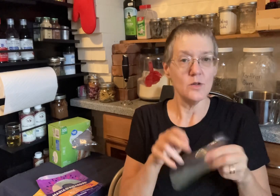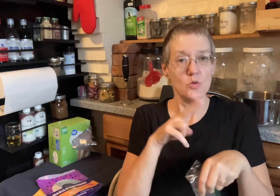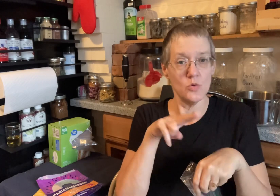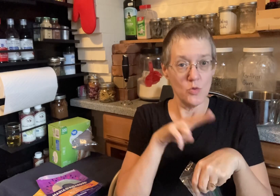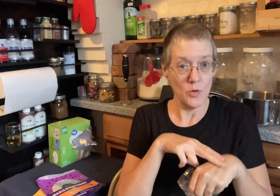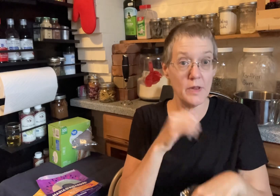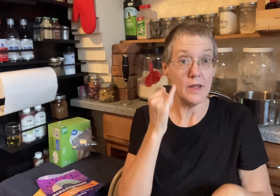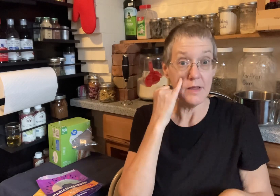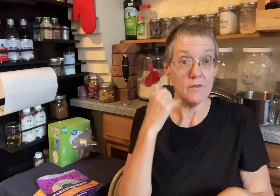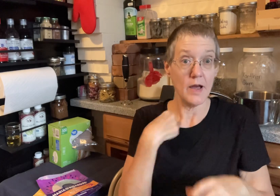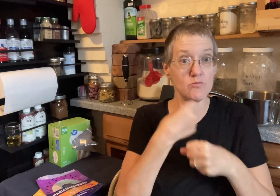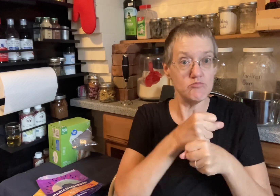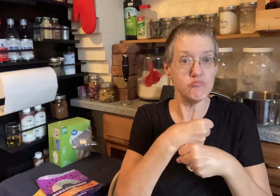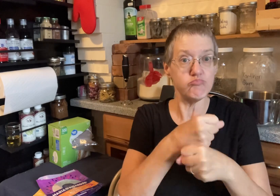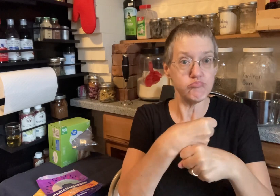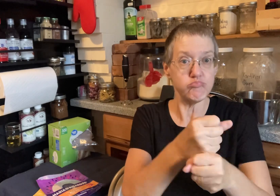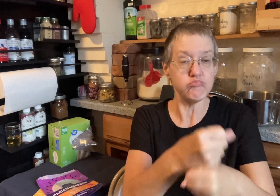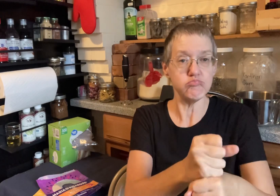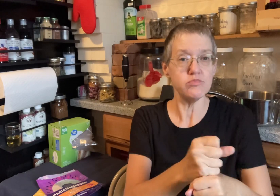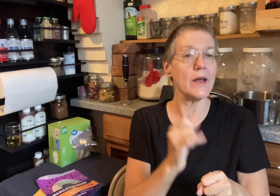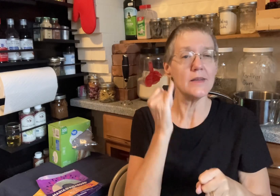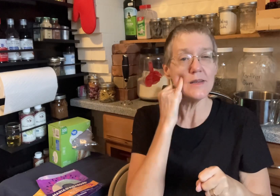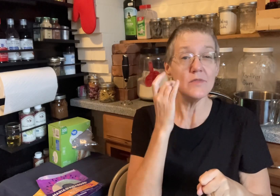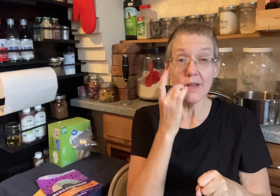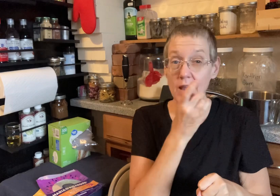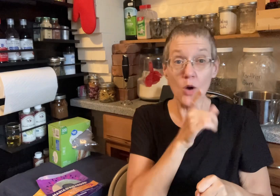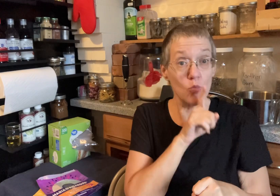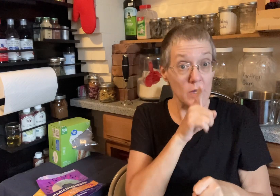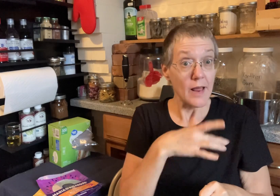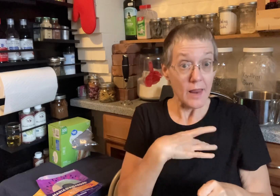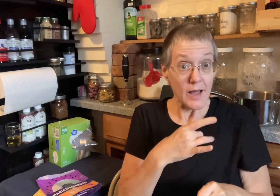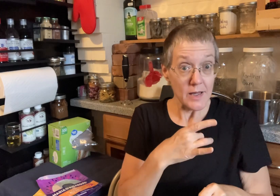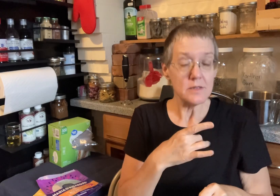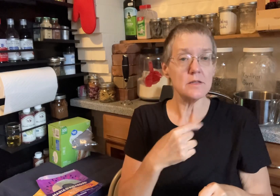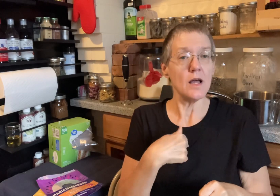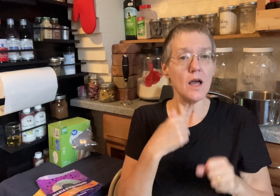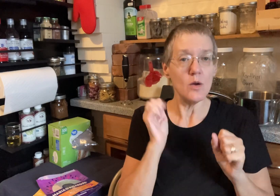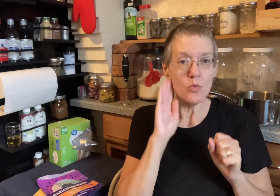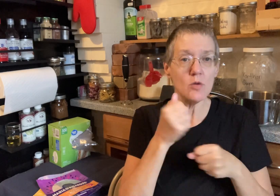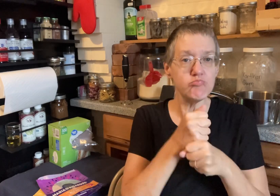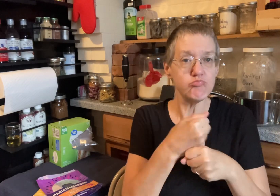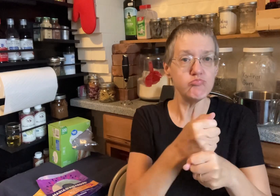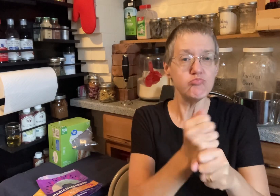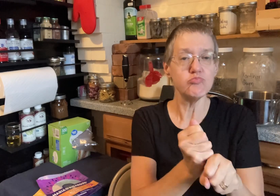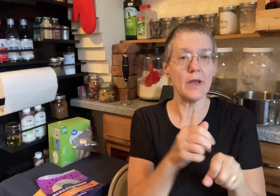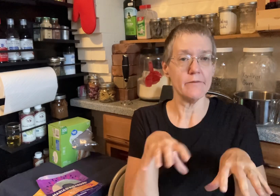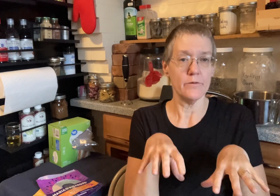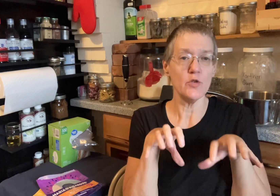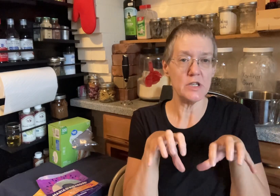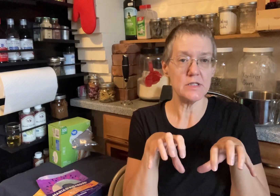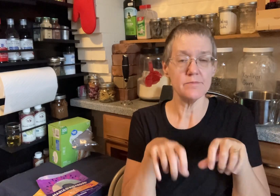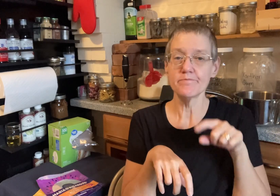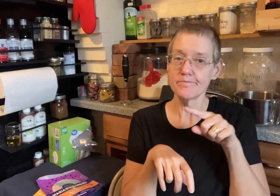But if I made a lot of them, like if Dale really likes these, then I'll make a lot and put them in the